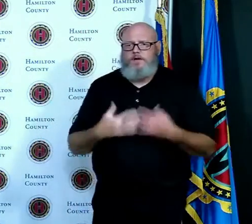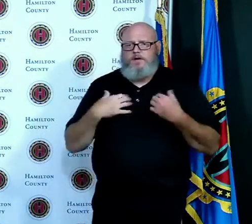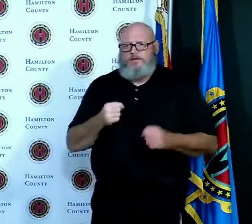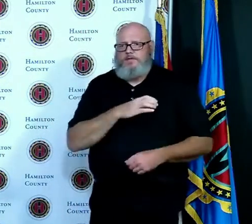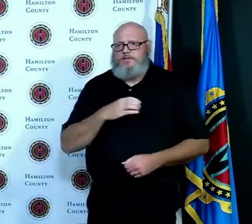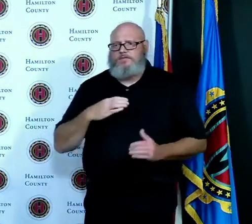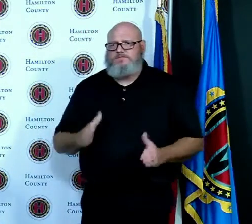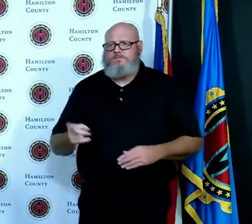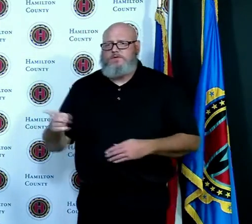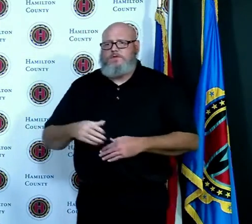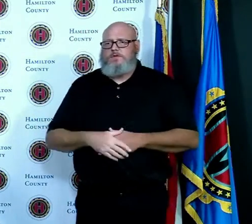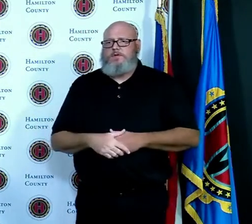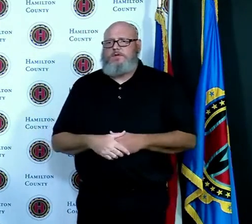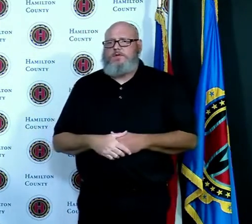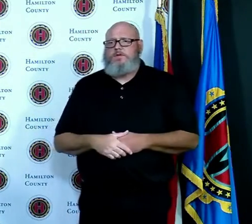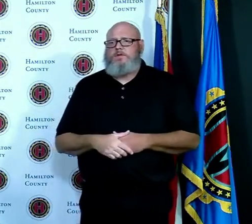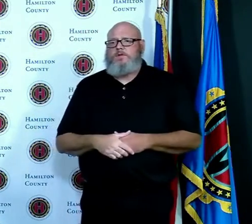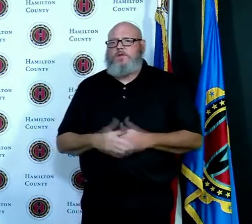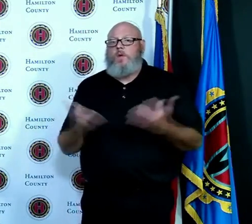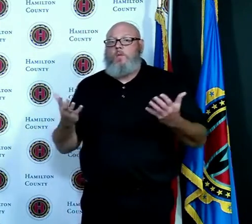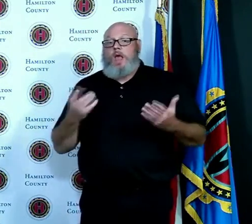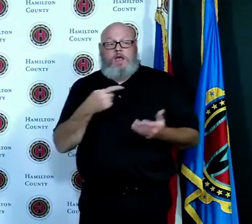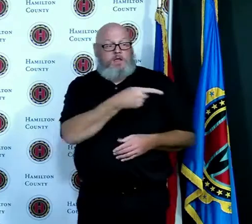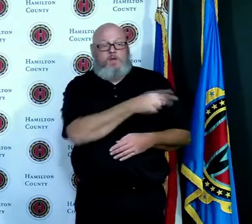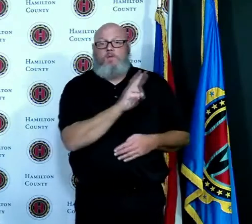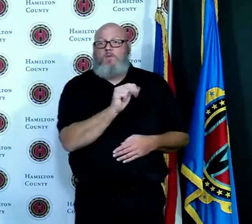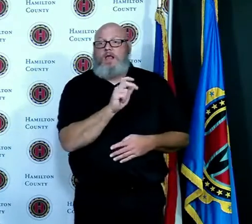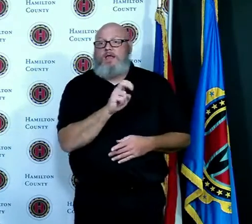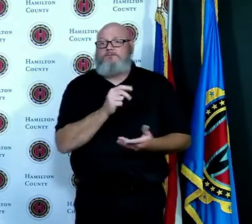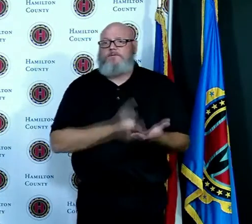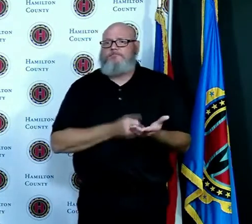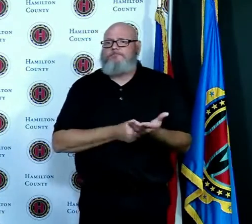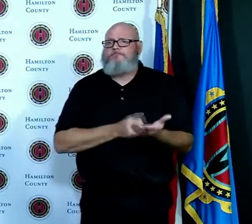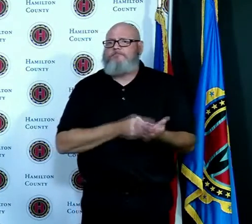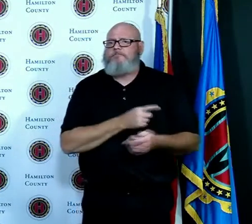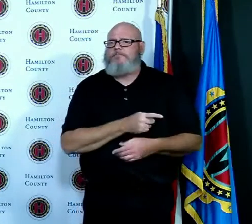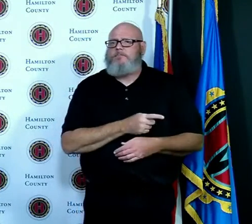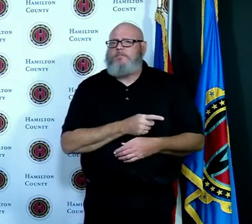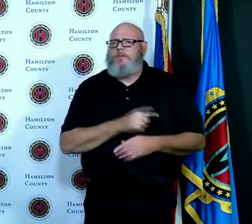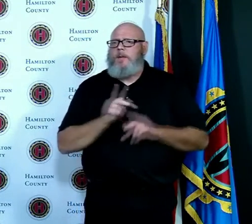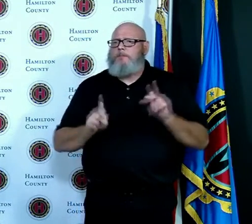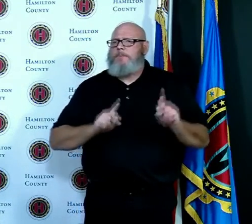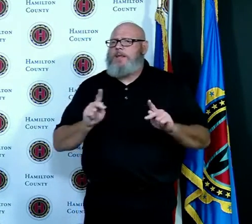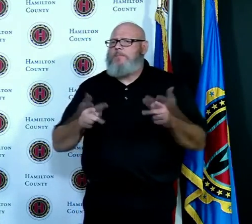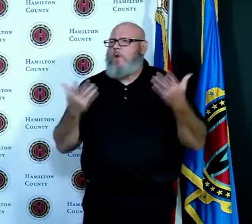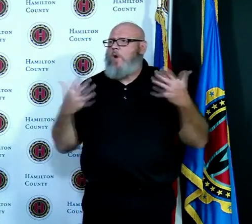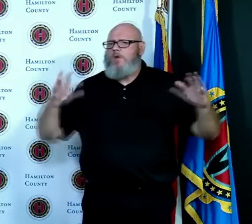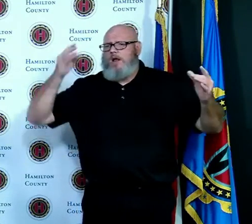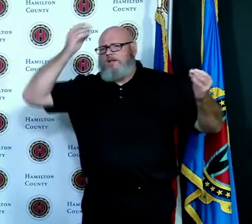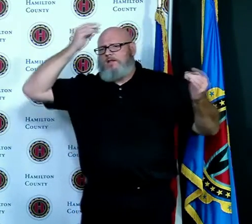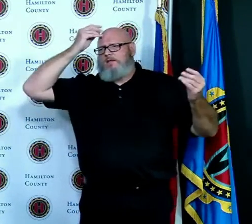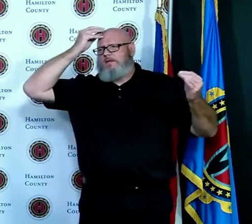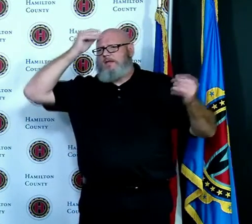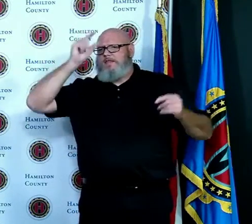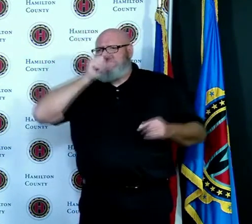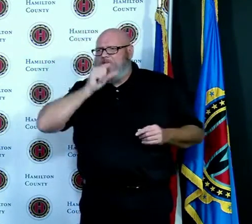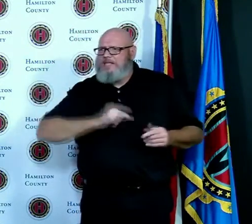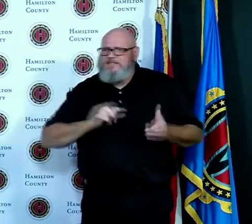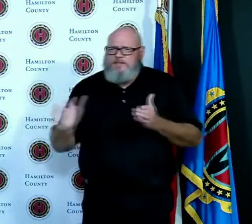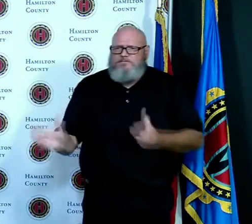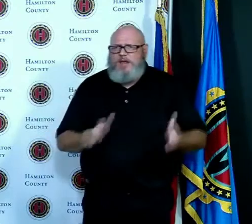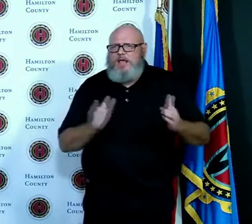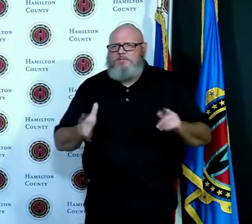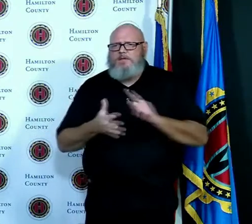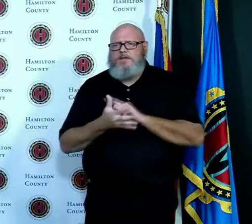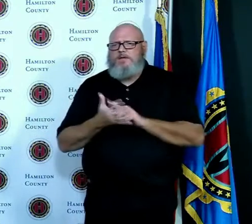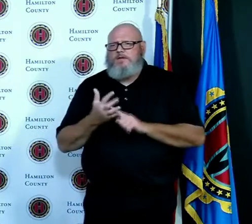on. People are already starting to think about Thanksgiving. And I appreciate that you want a week to kind of put